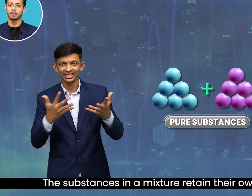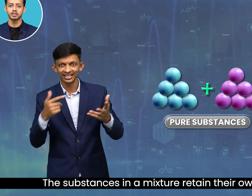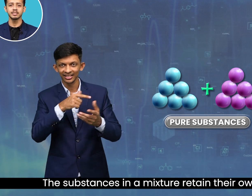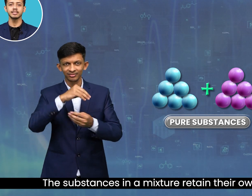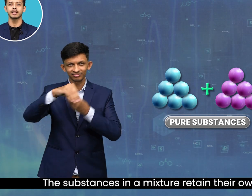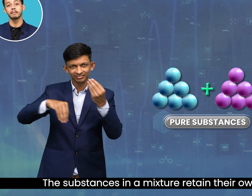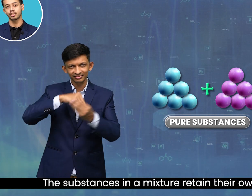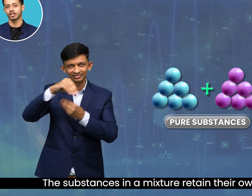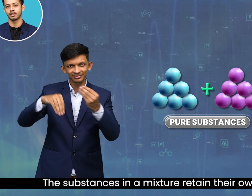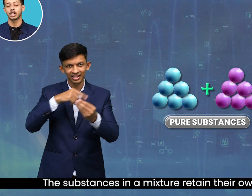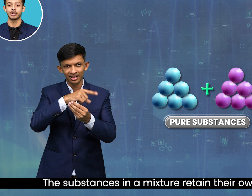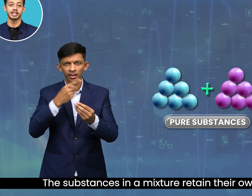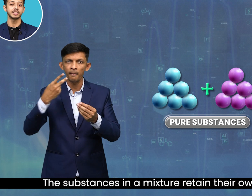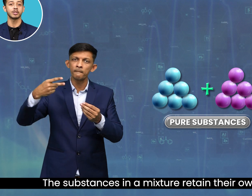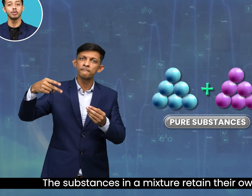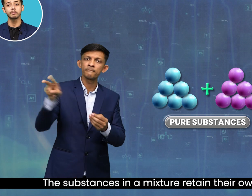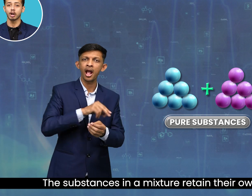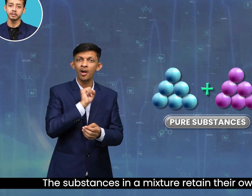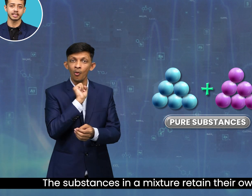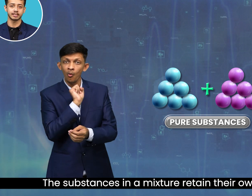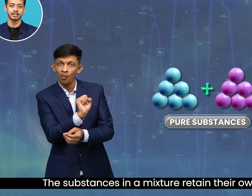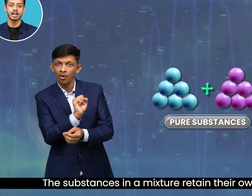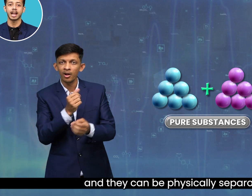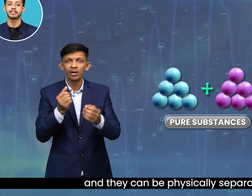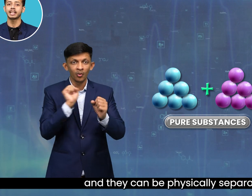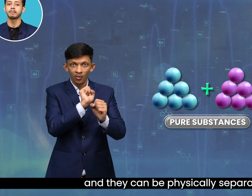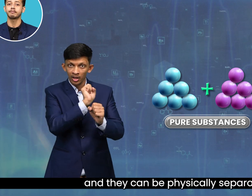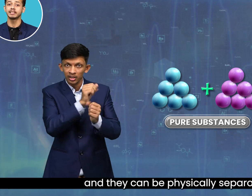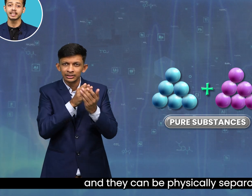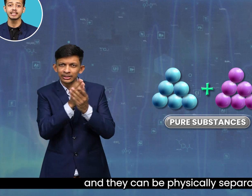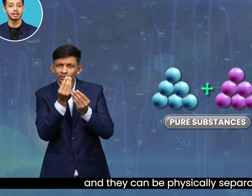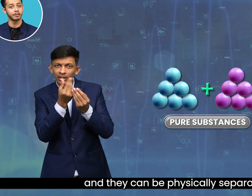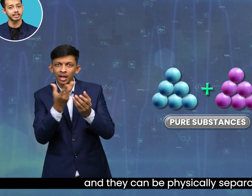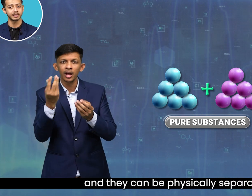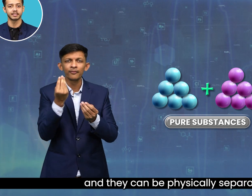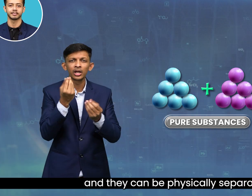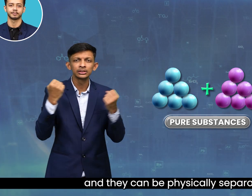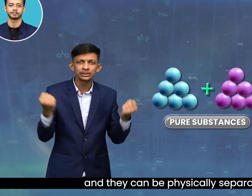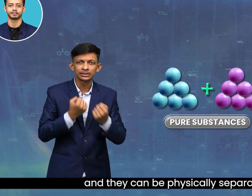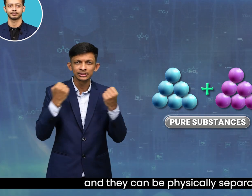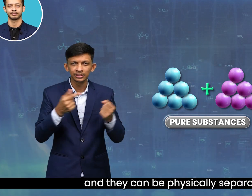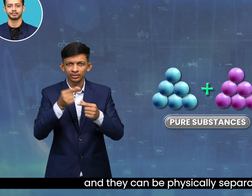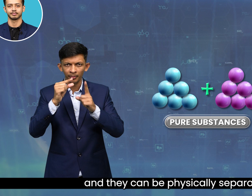The substances in a mixture retain their own properties and they can be physically separated.